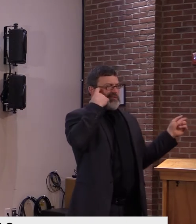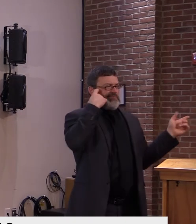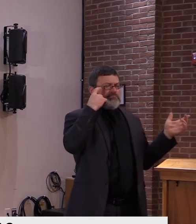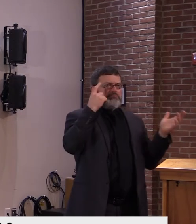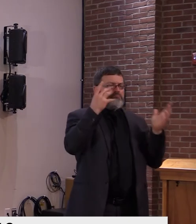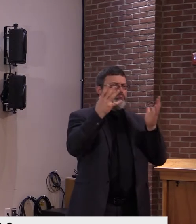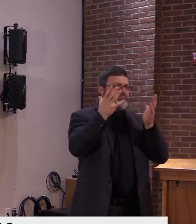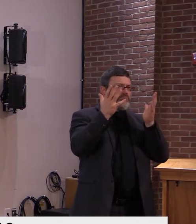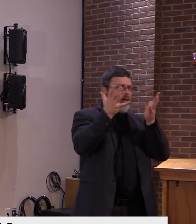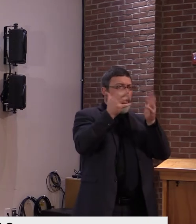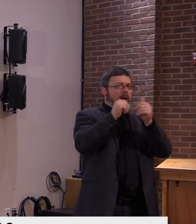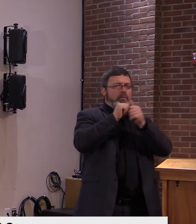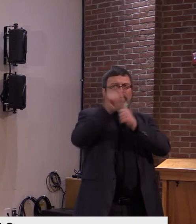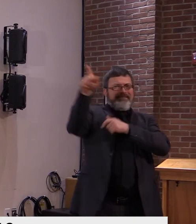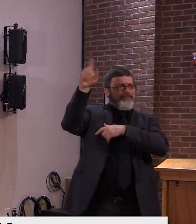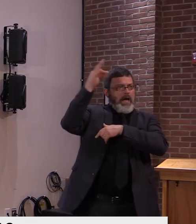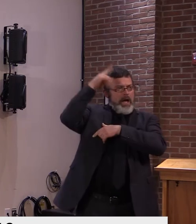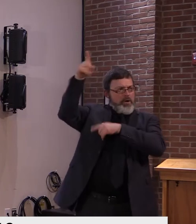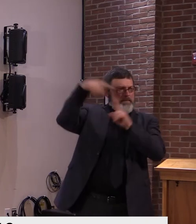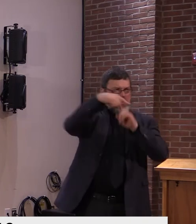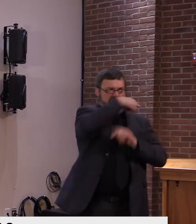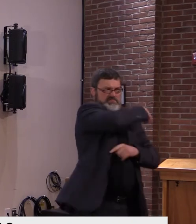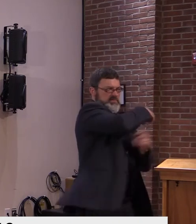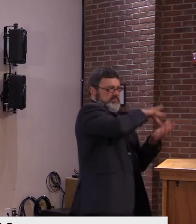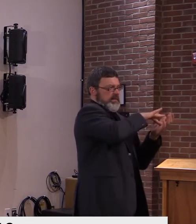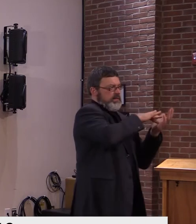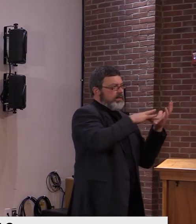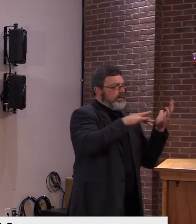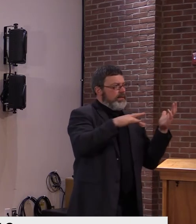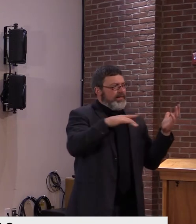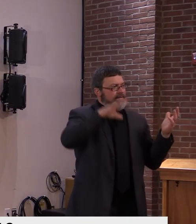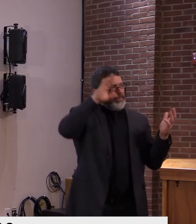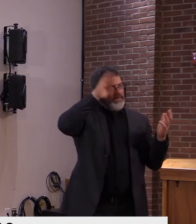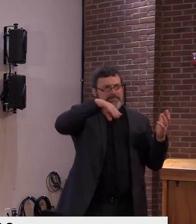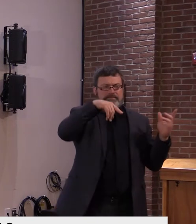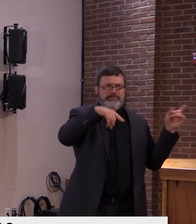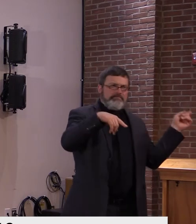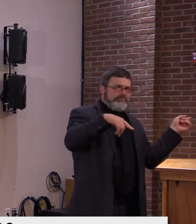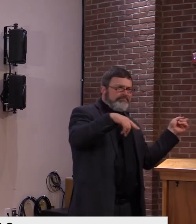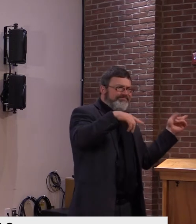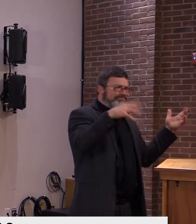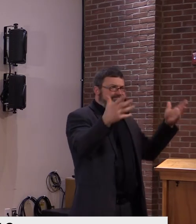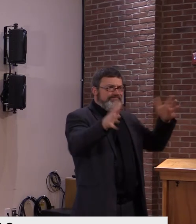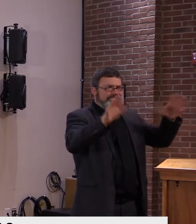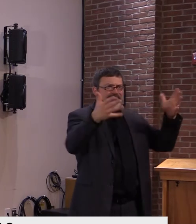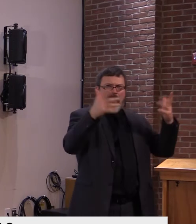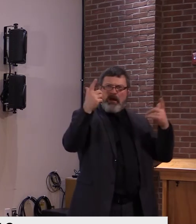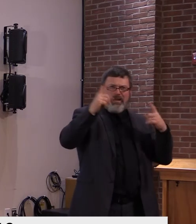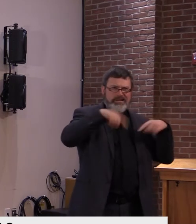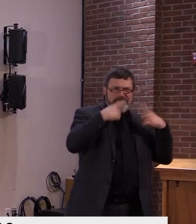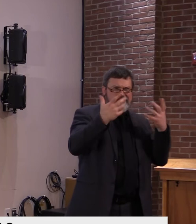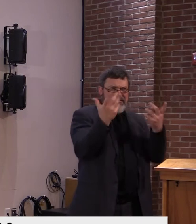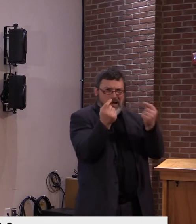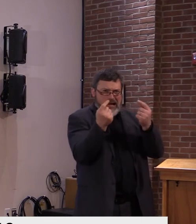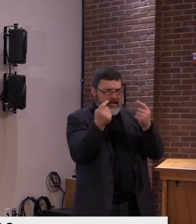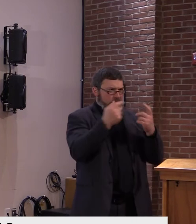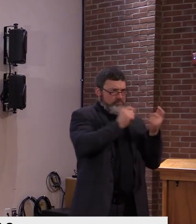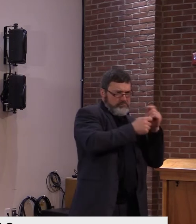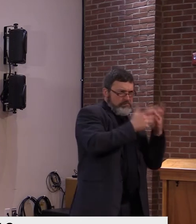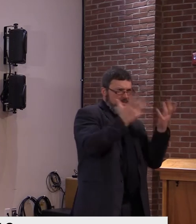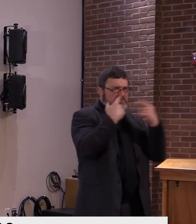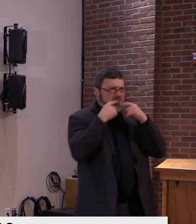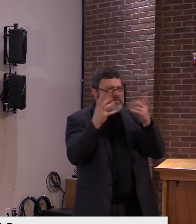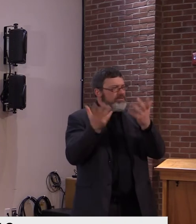didn't anticipate all of them would come up either. And these societies and expert panel guidelines